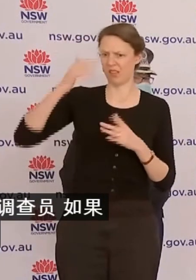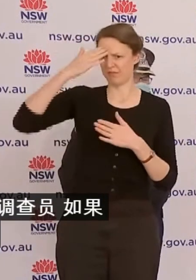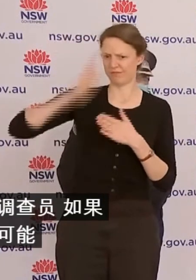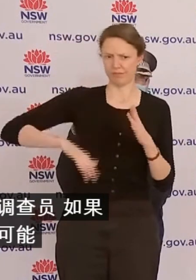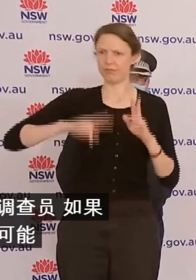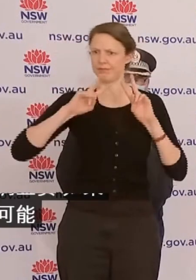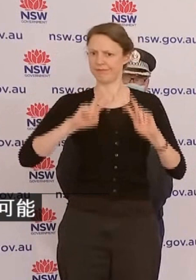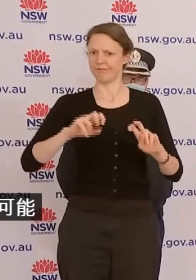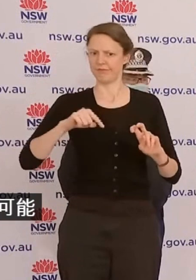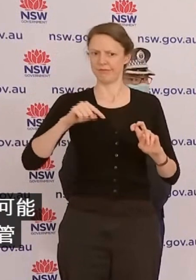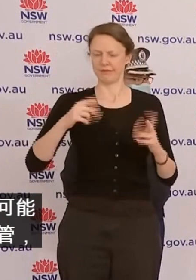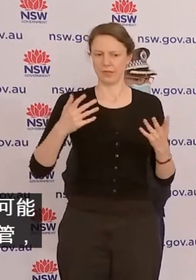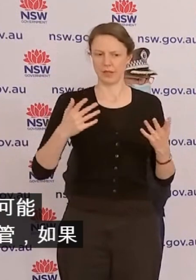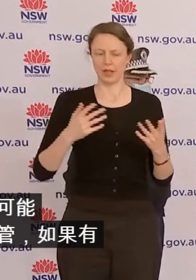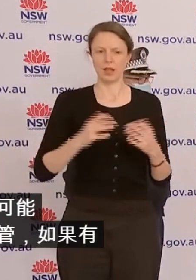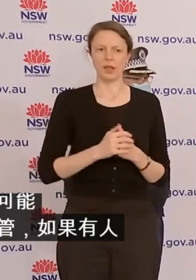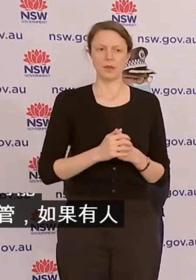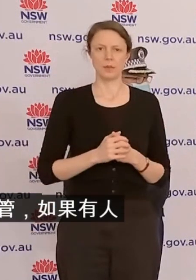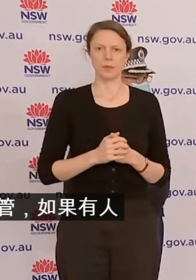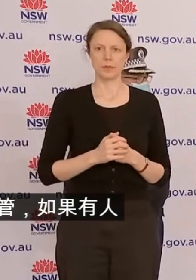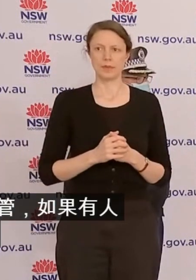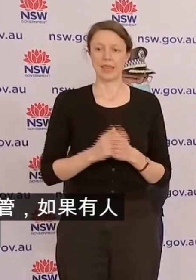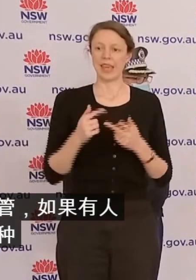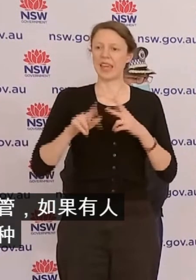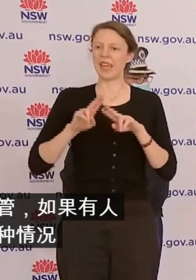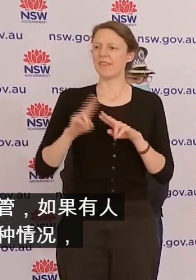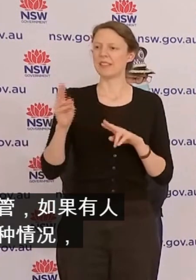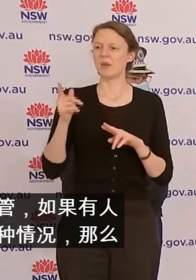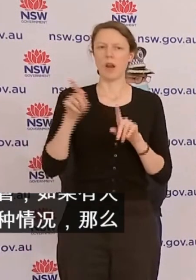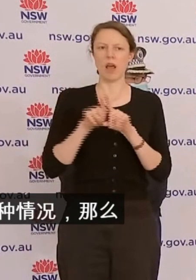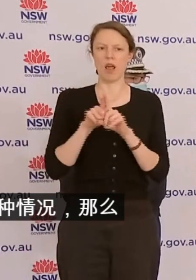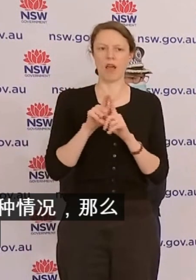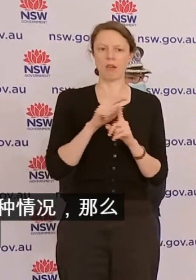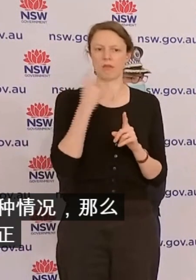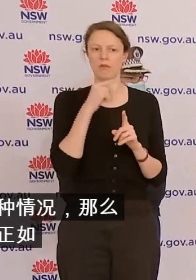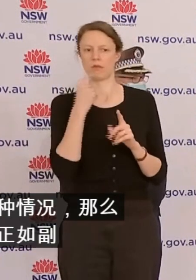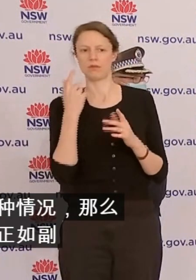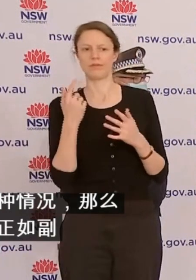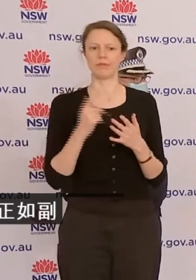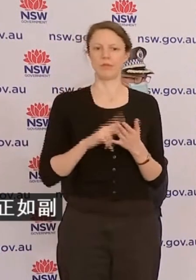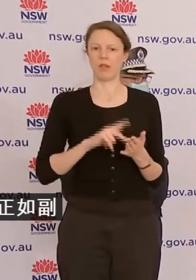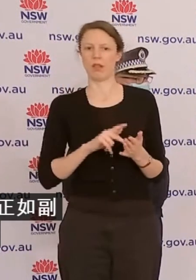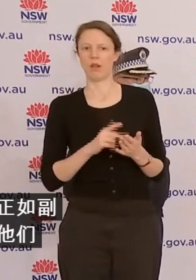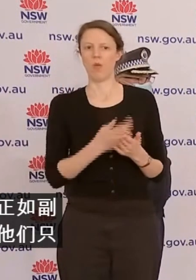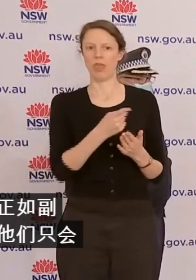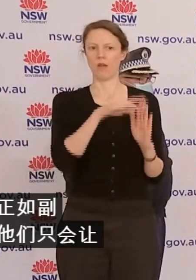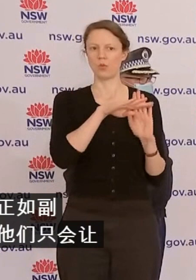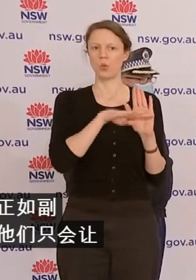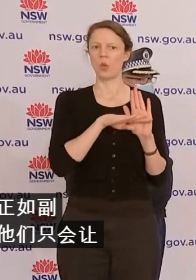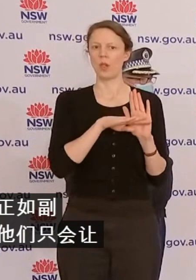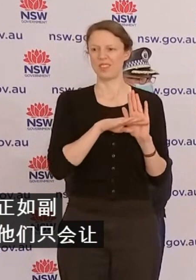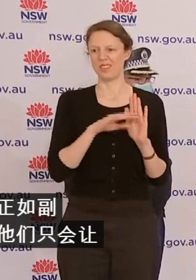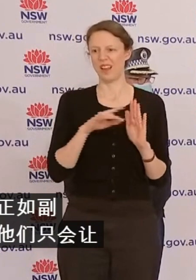virtually impossible to police that. And if somebody is taking advantage of that situation, then I feel confident that, as the Deputy Commissioner said, they will